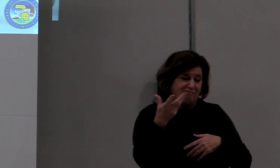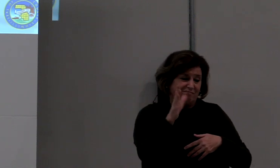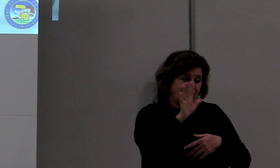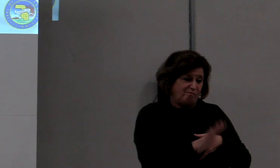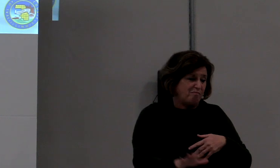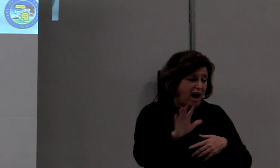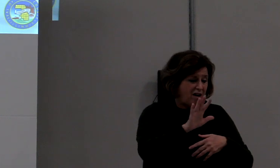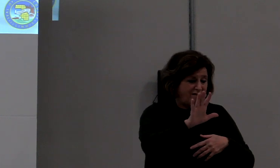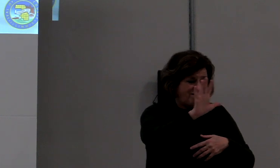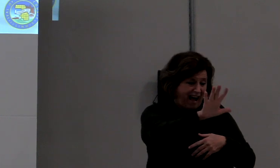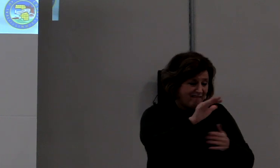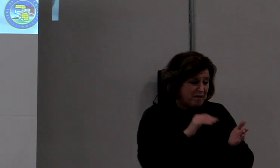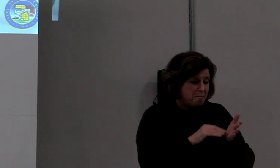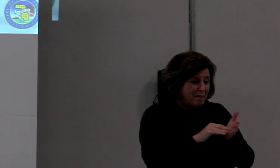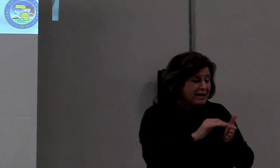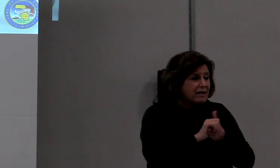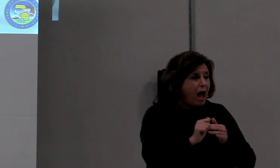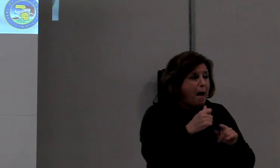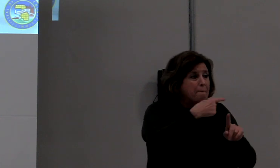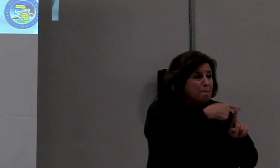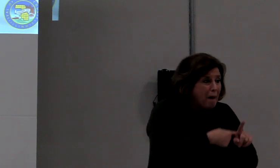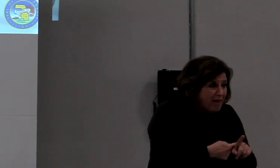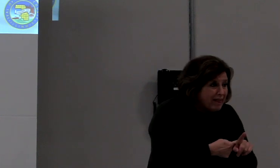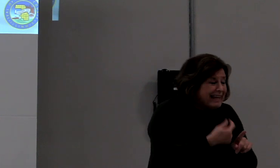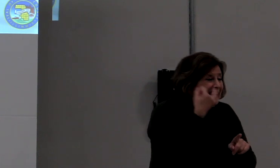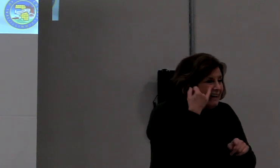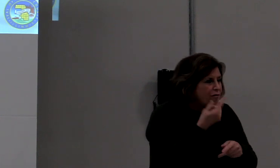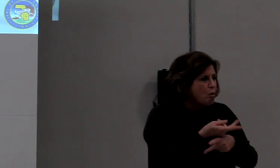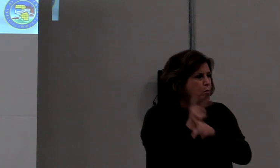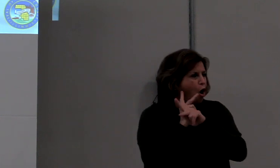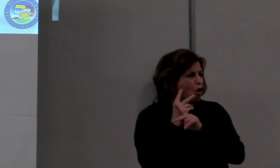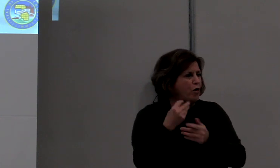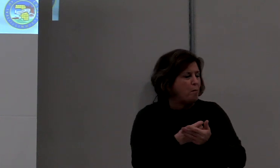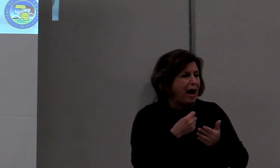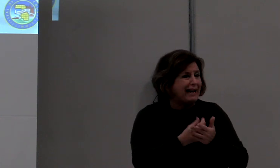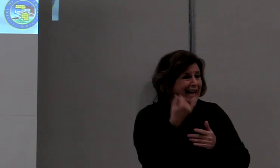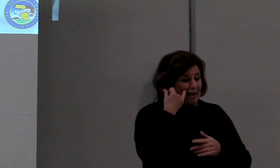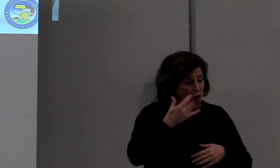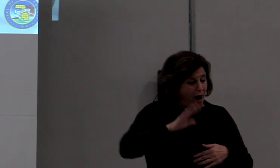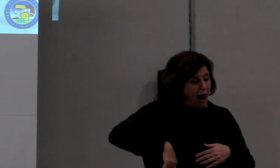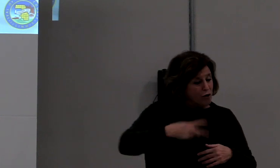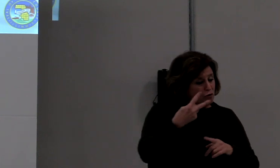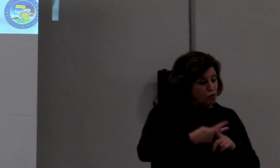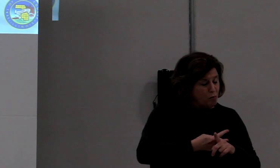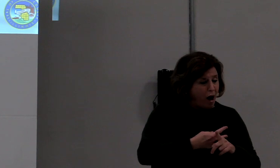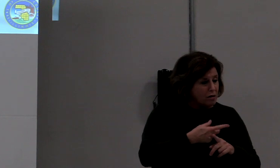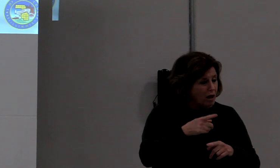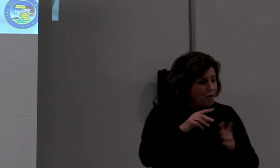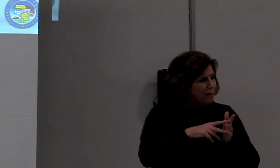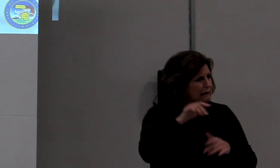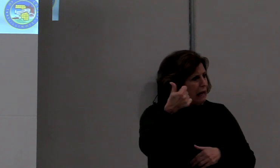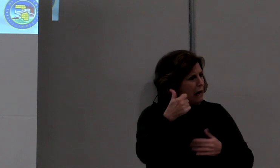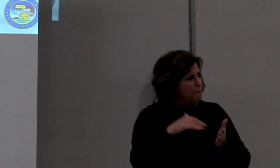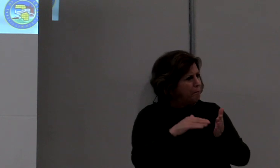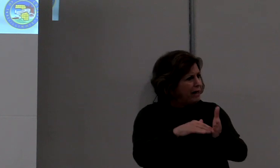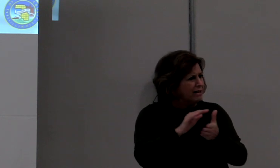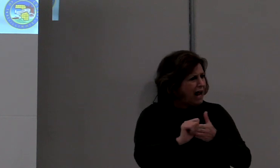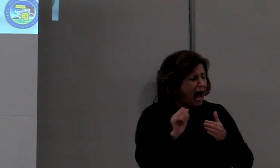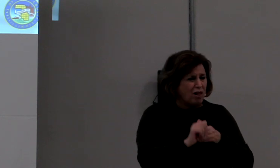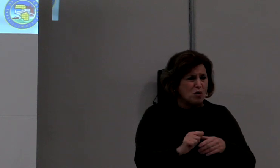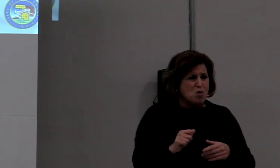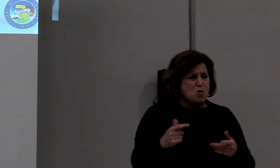approximately $5 million a month to borrow money. So if we're 2 months late, that's $10 million in Cook County. That's not a